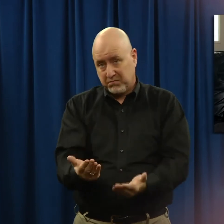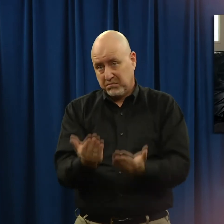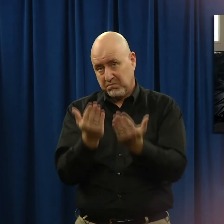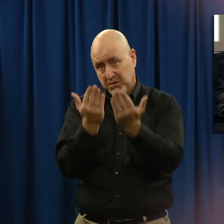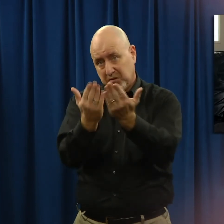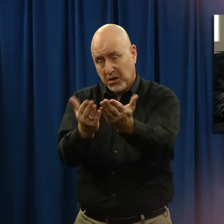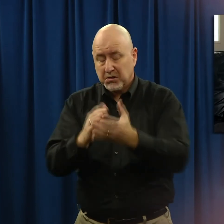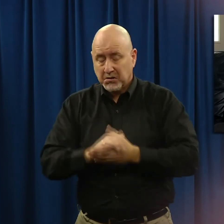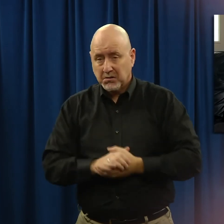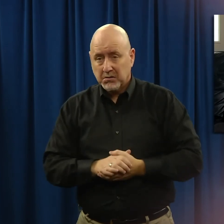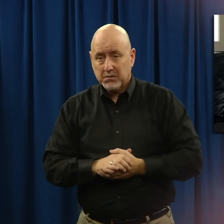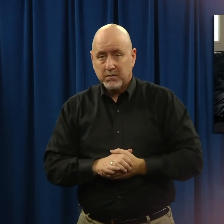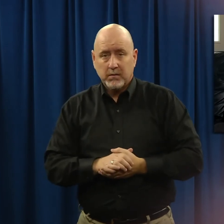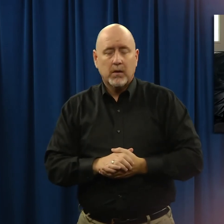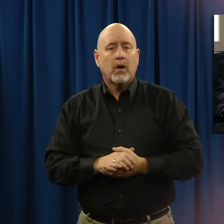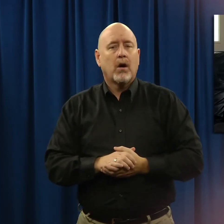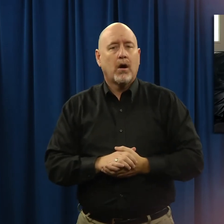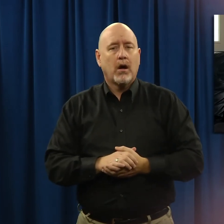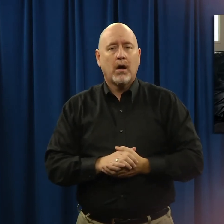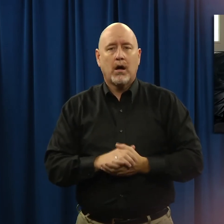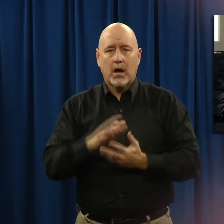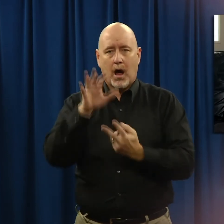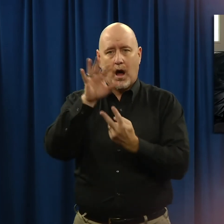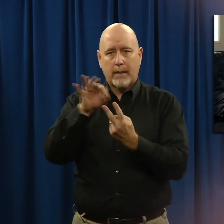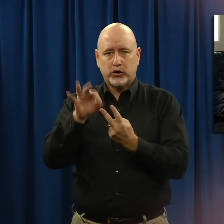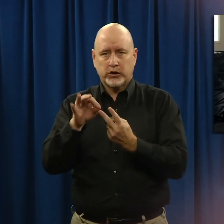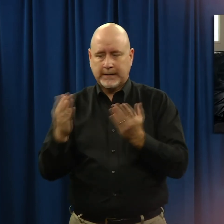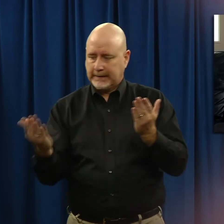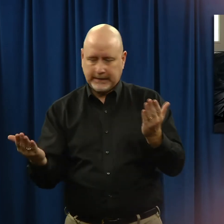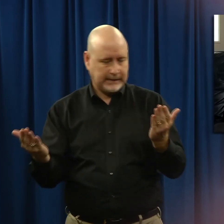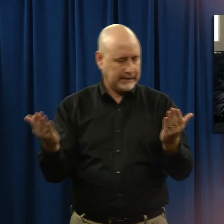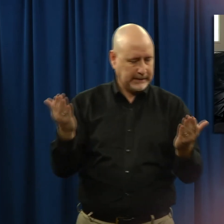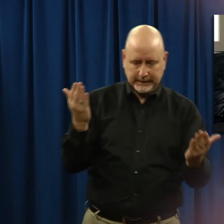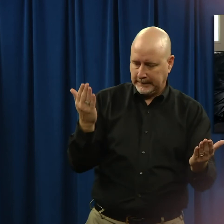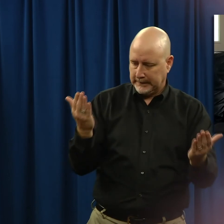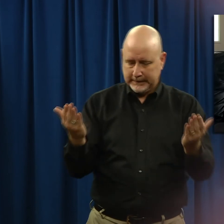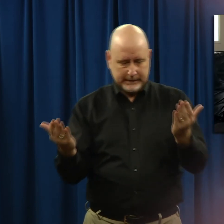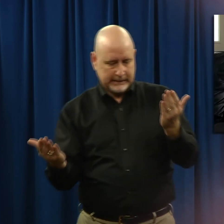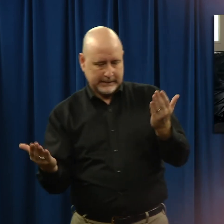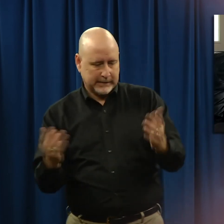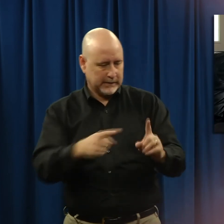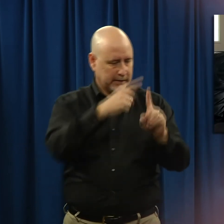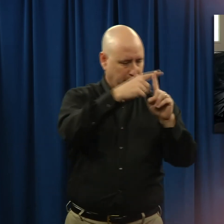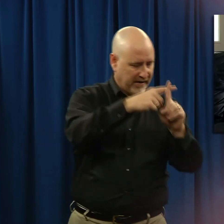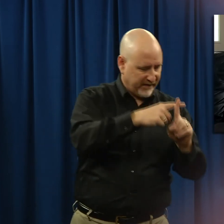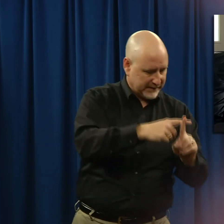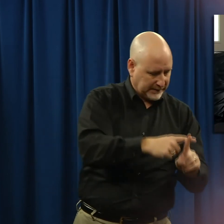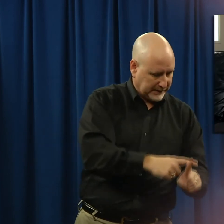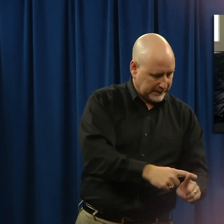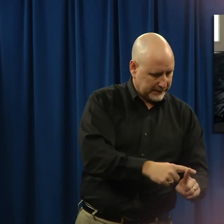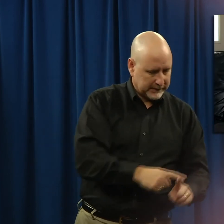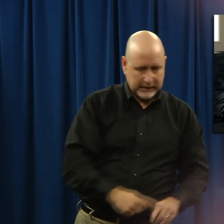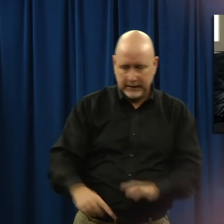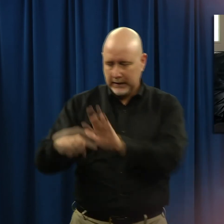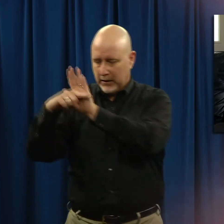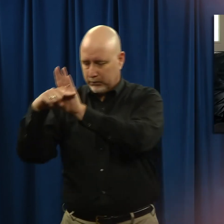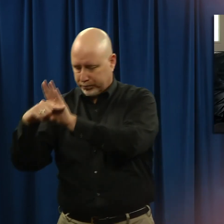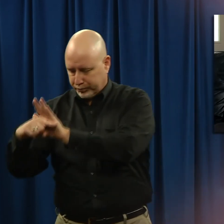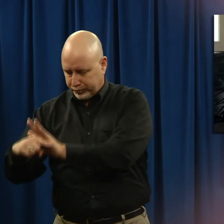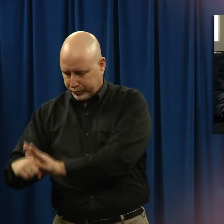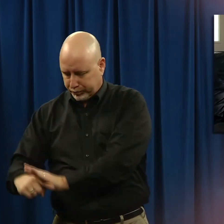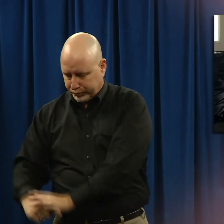suggest that you weigh the options very carefully. You weigh the benefits and you weigh the